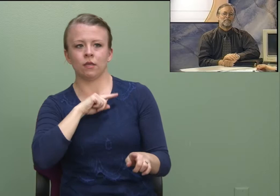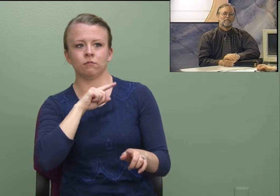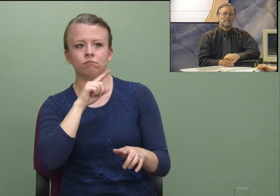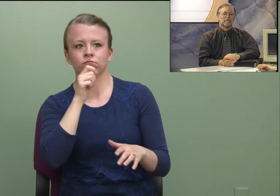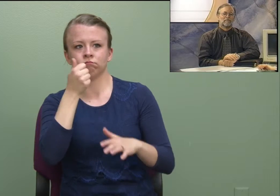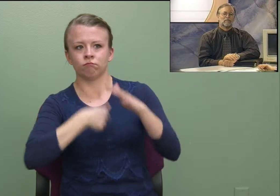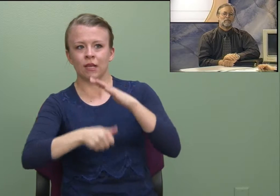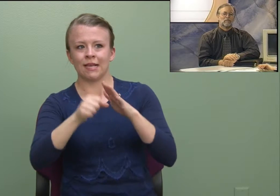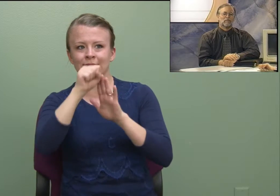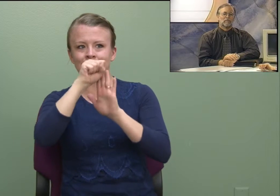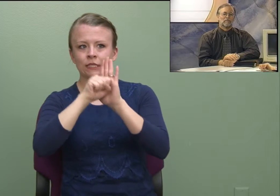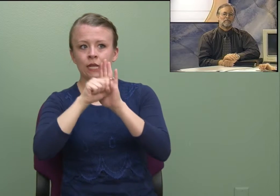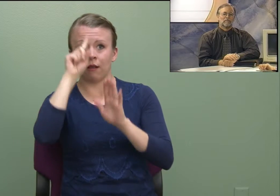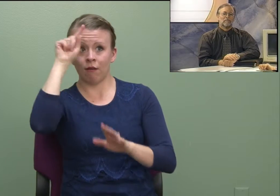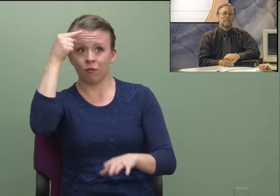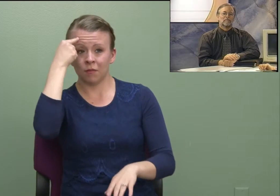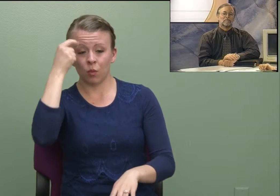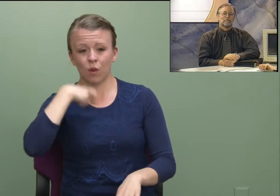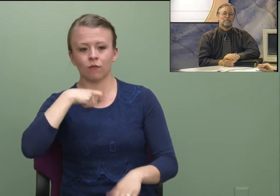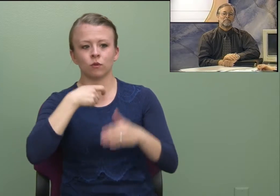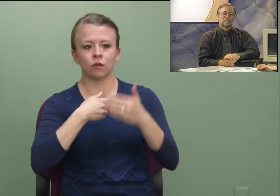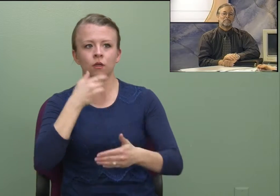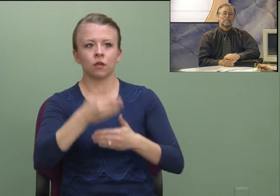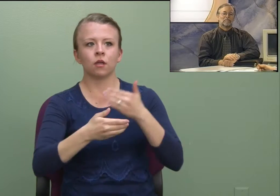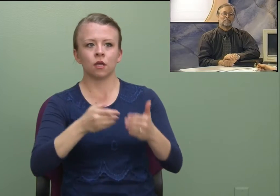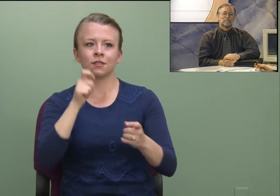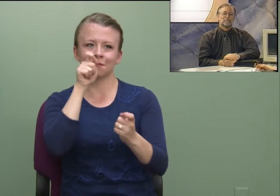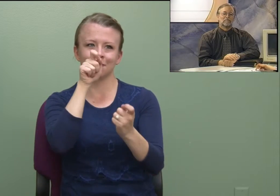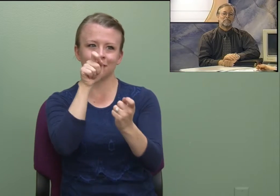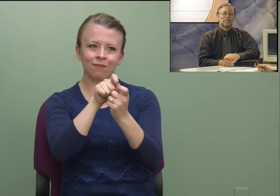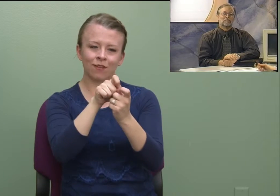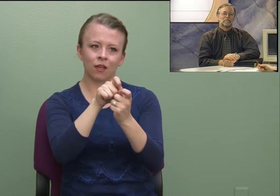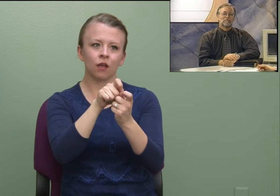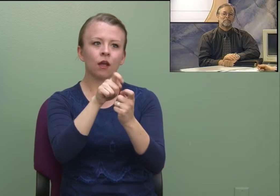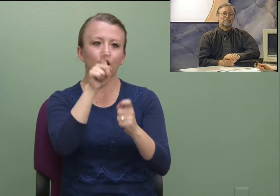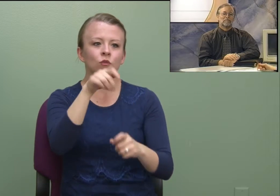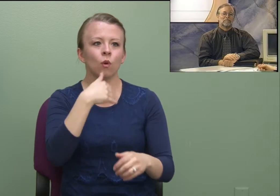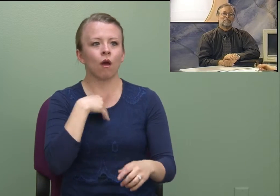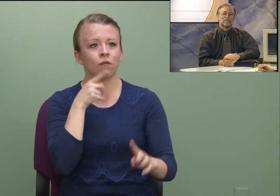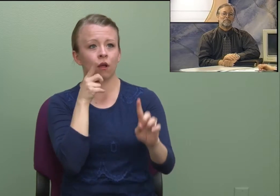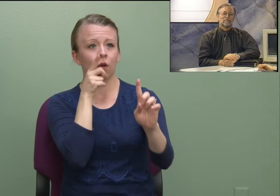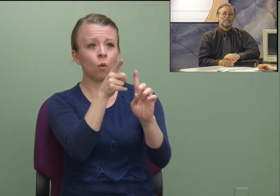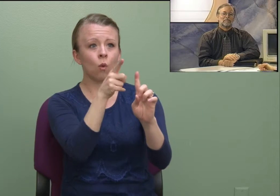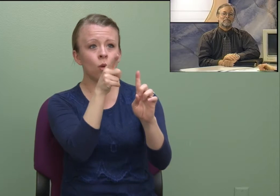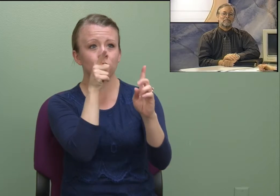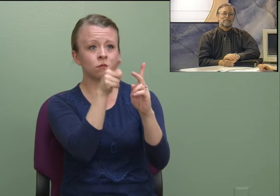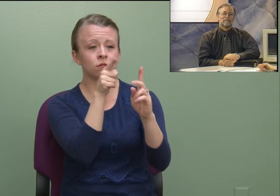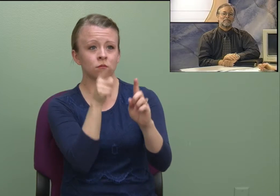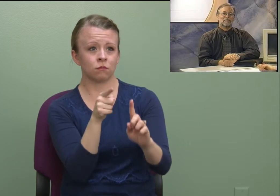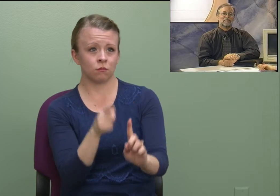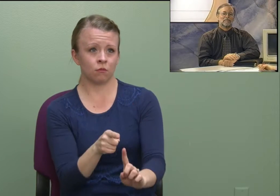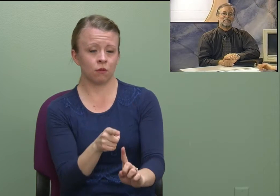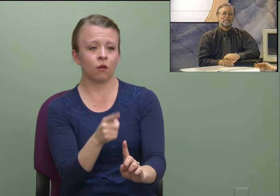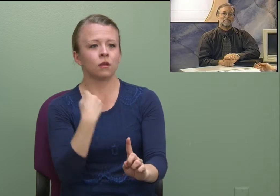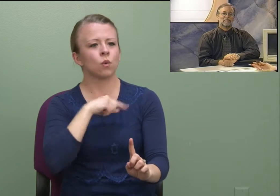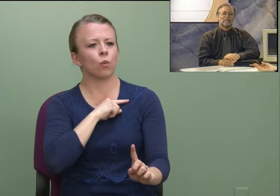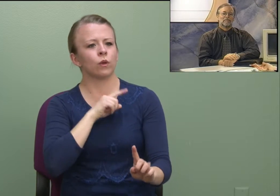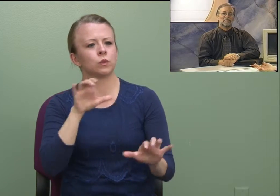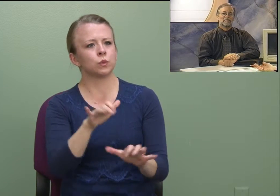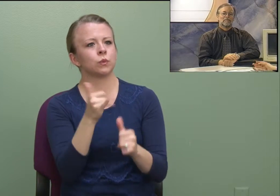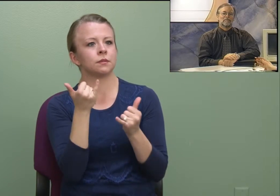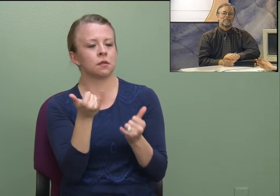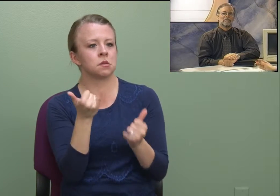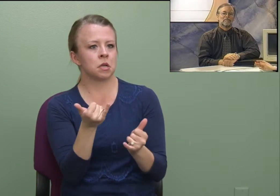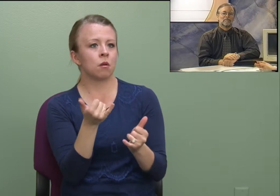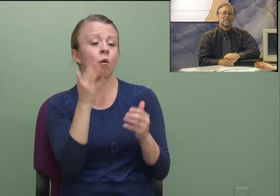we have to follow a pretty specific process. We have to go through some certain goals. So that's what we'll be doing, and we'll try and